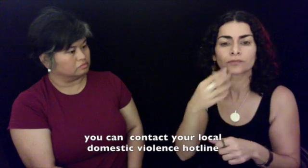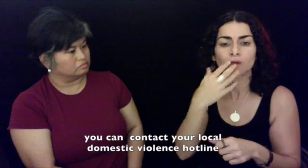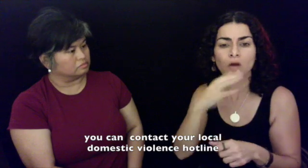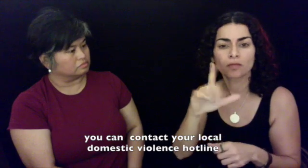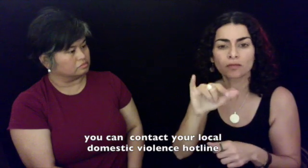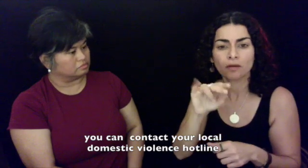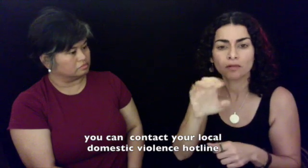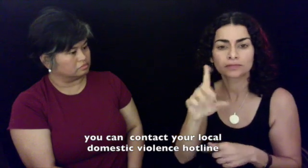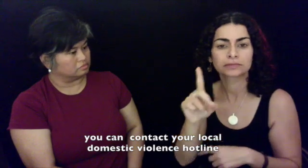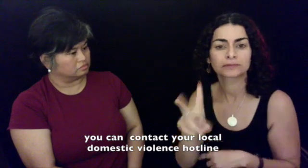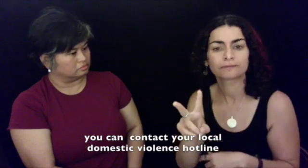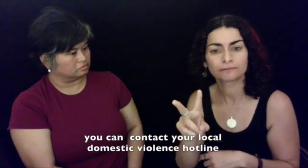hotline.